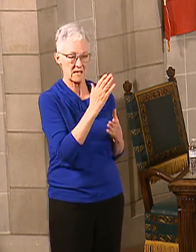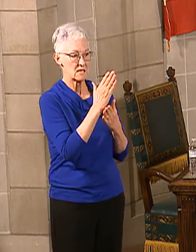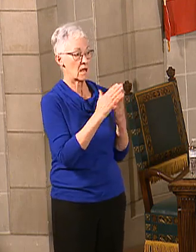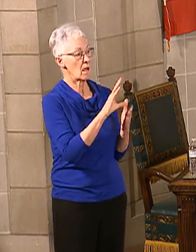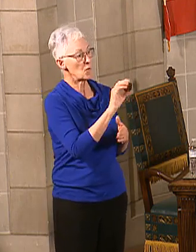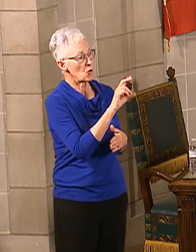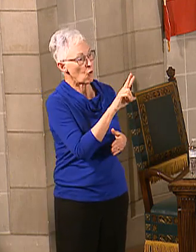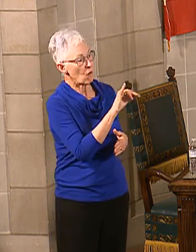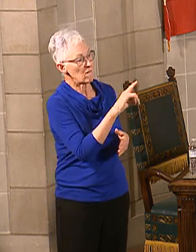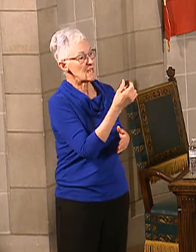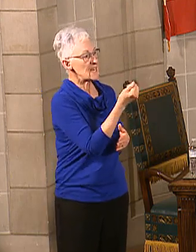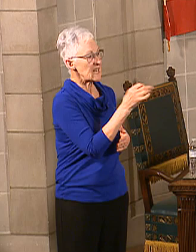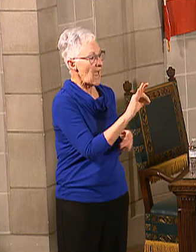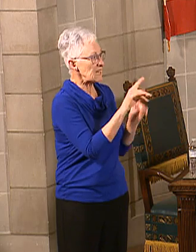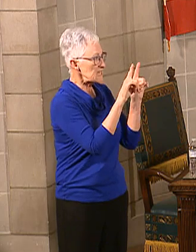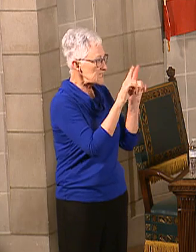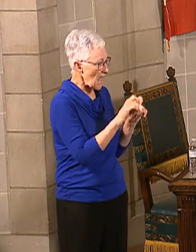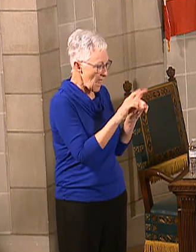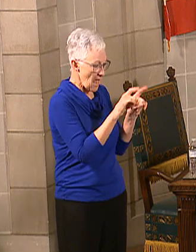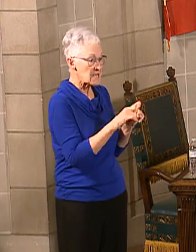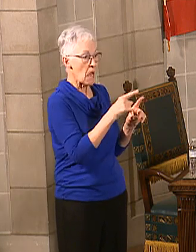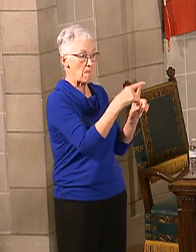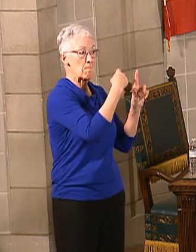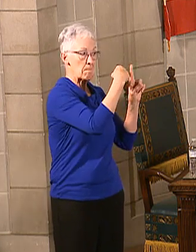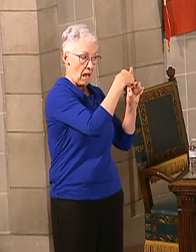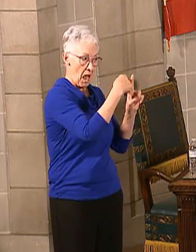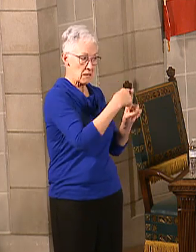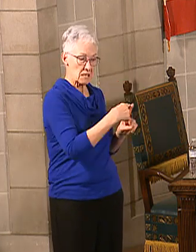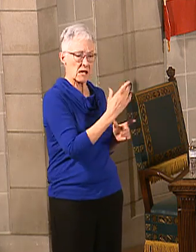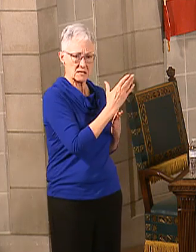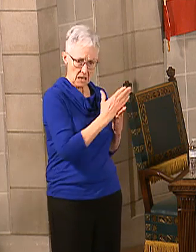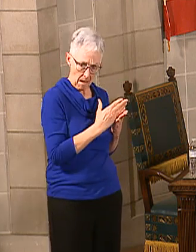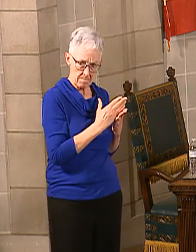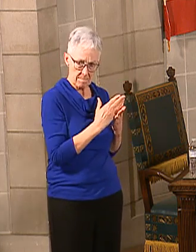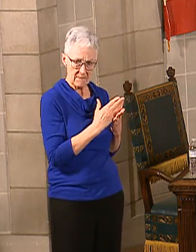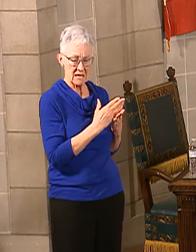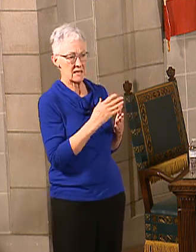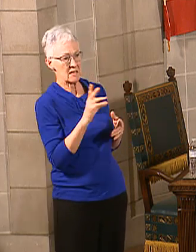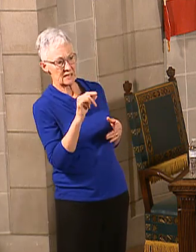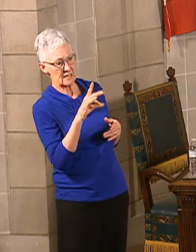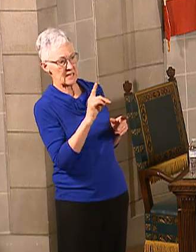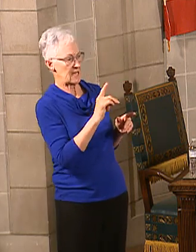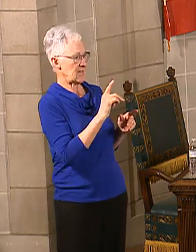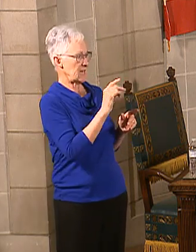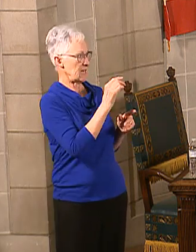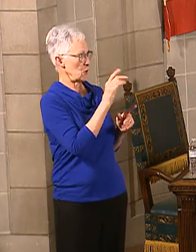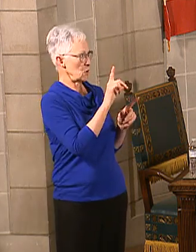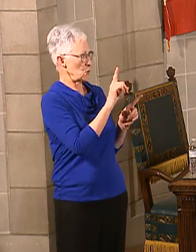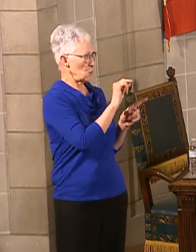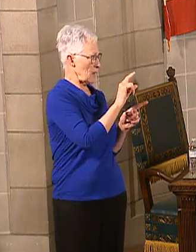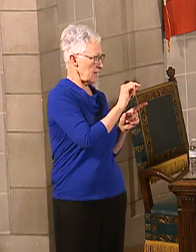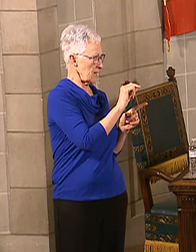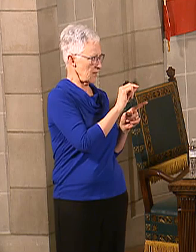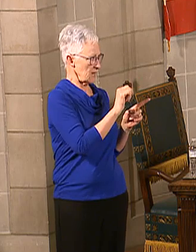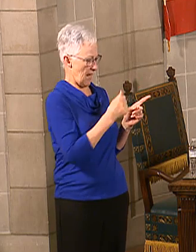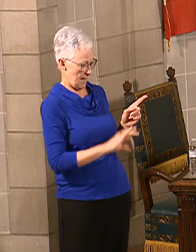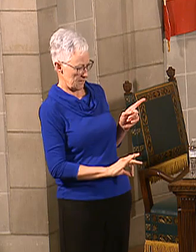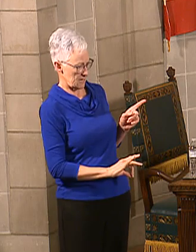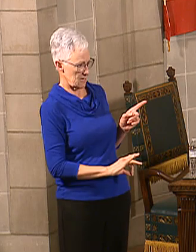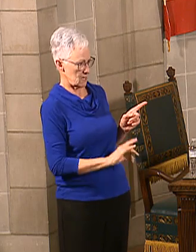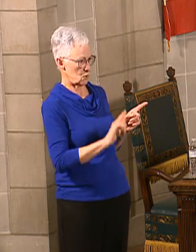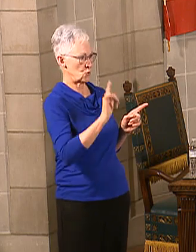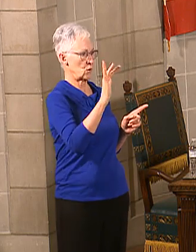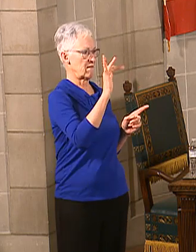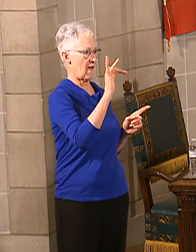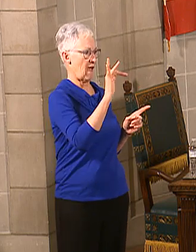25. I think we might have a few more today, but it was 25, then 18, and then back up to 20, and then I think yesterday was 25. I think we're at